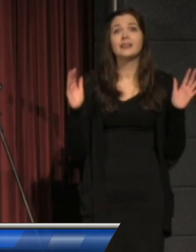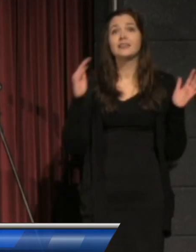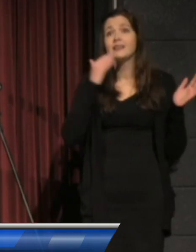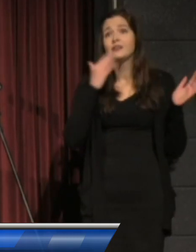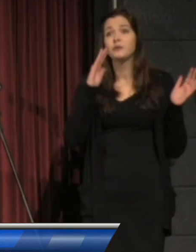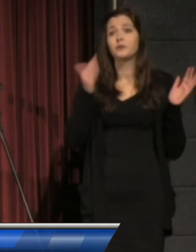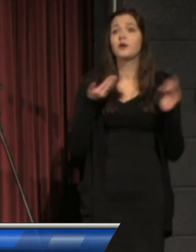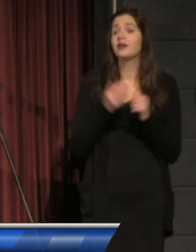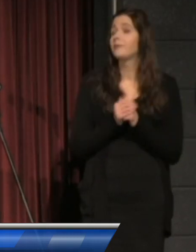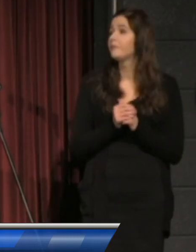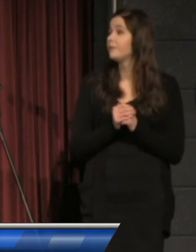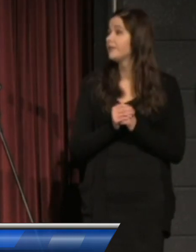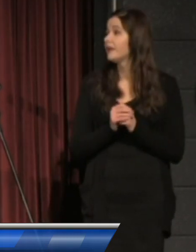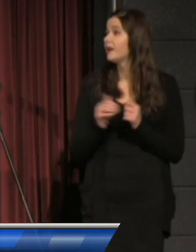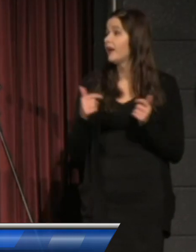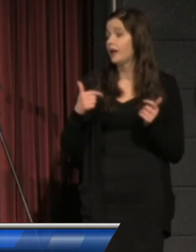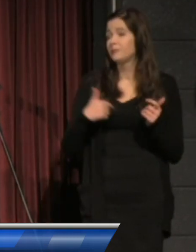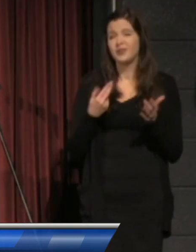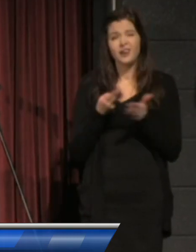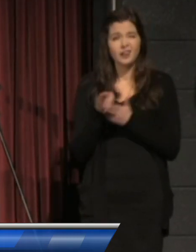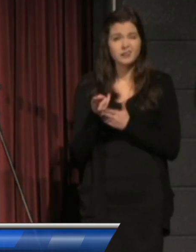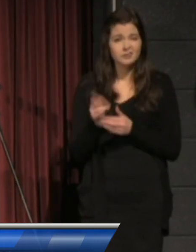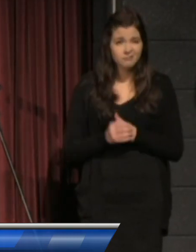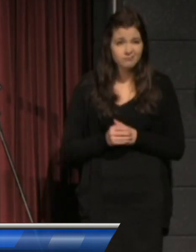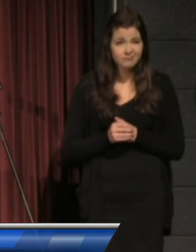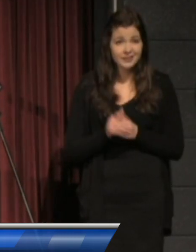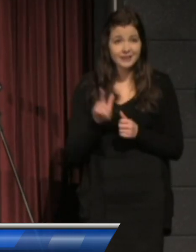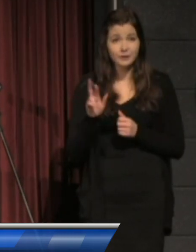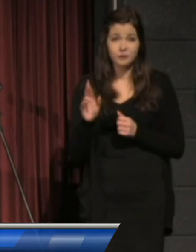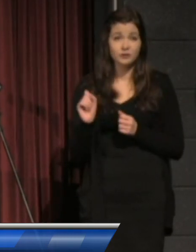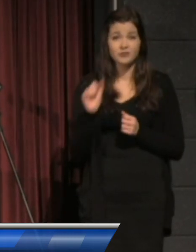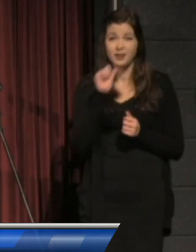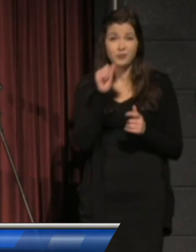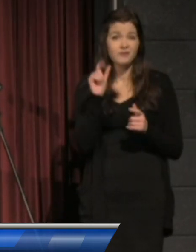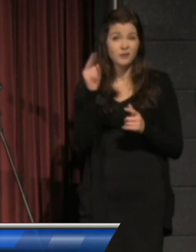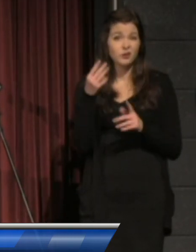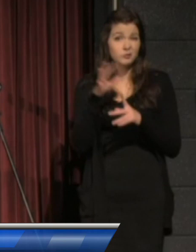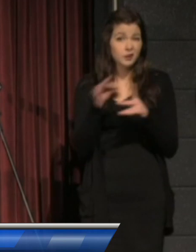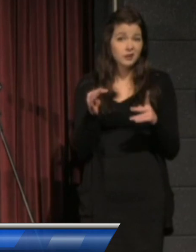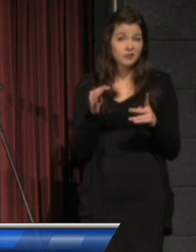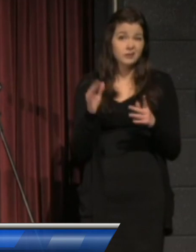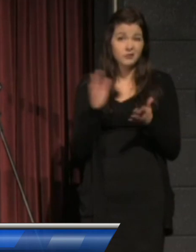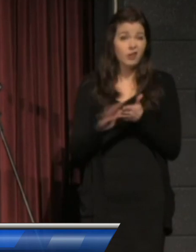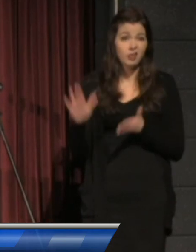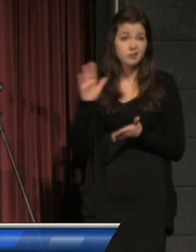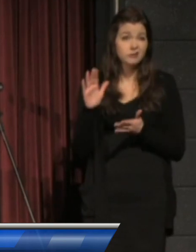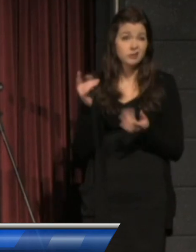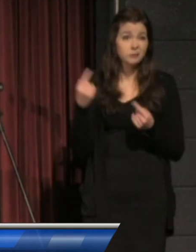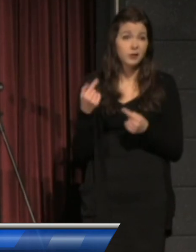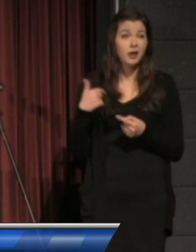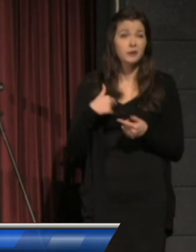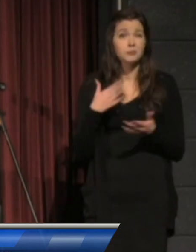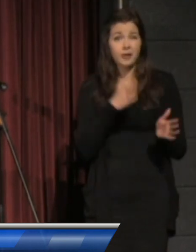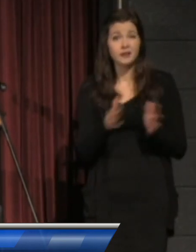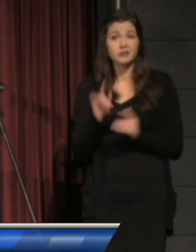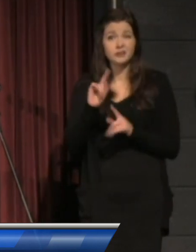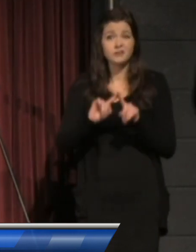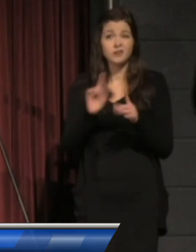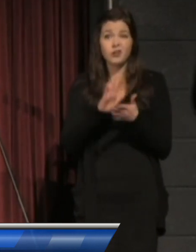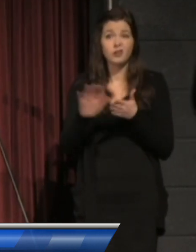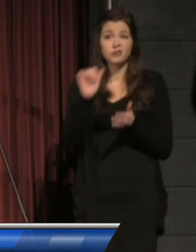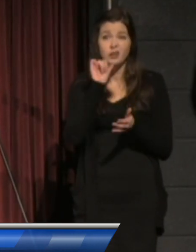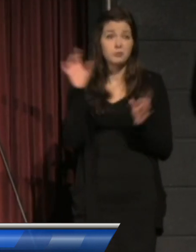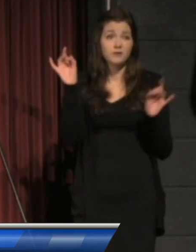welcome. I'm going to be honest. Lake Region was not my first choice of a college to attend. I was going to attend a different college and not